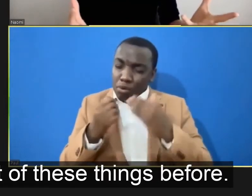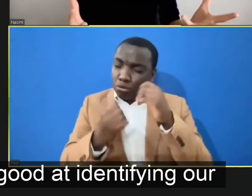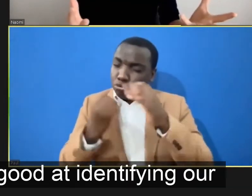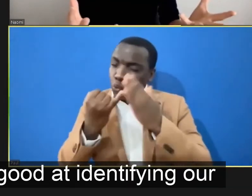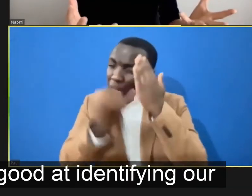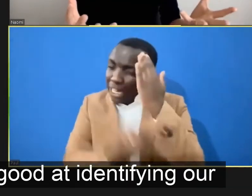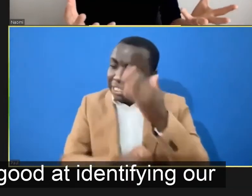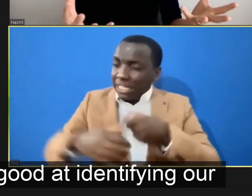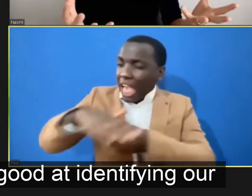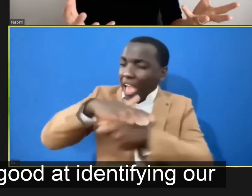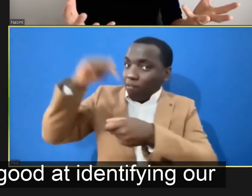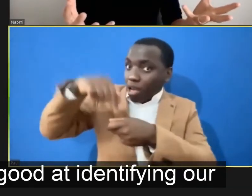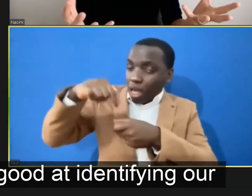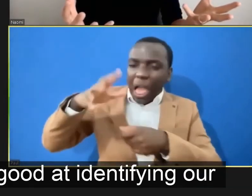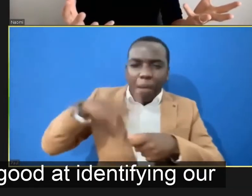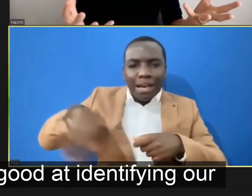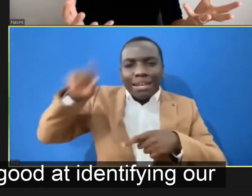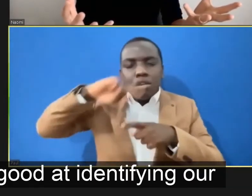before.